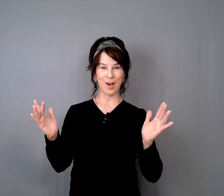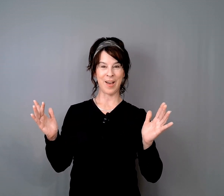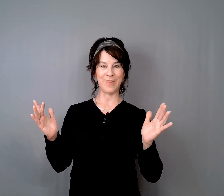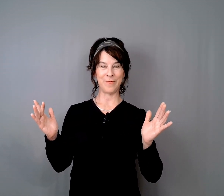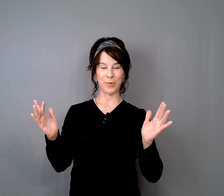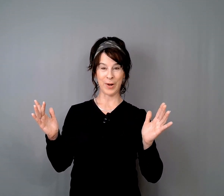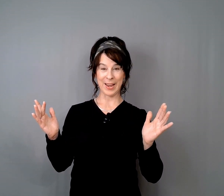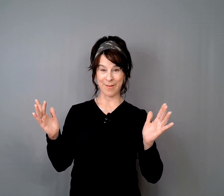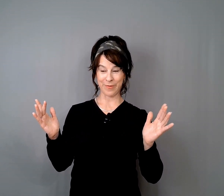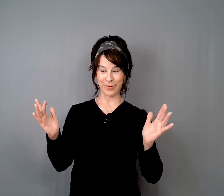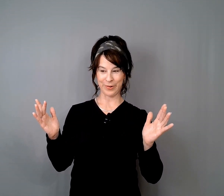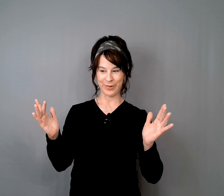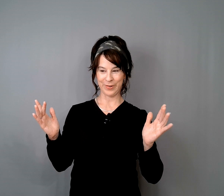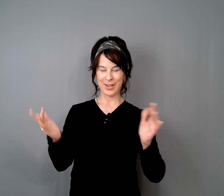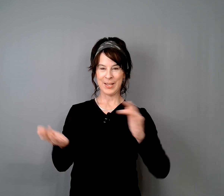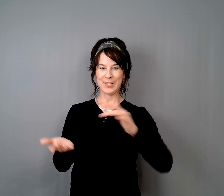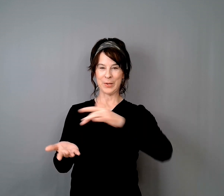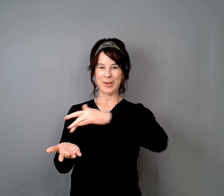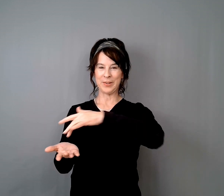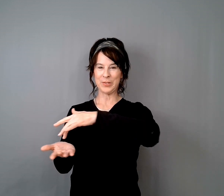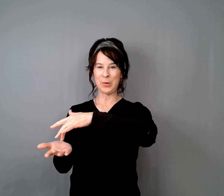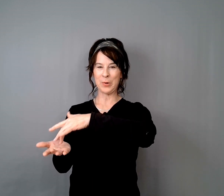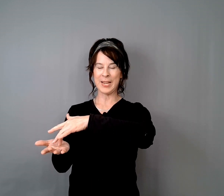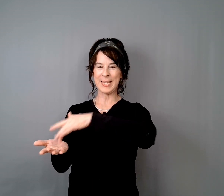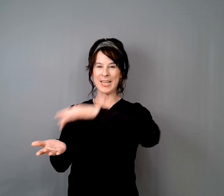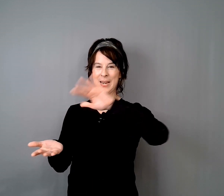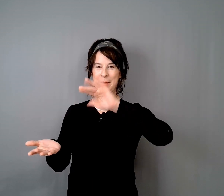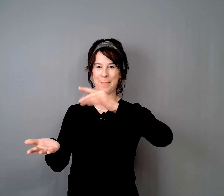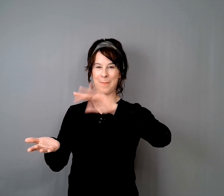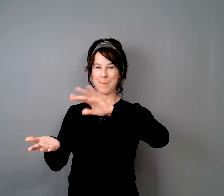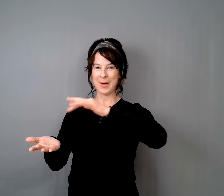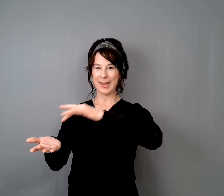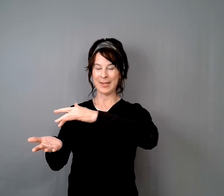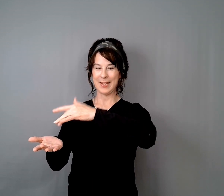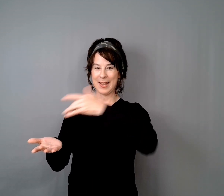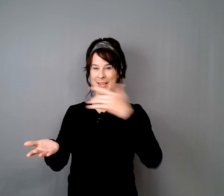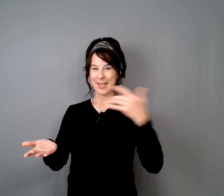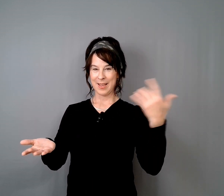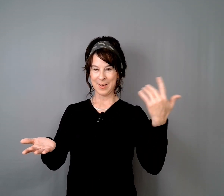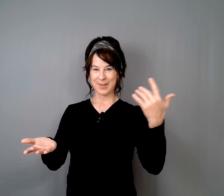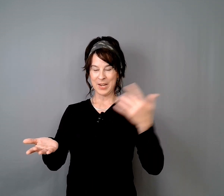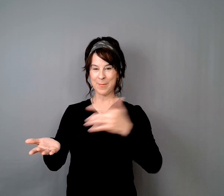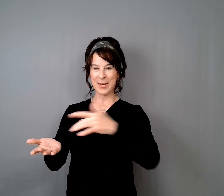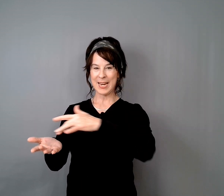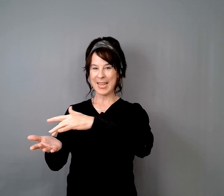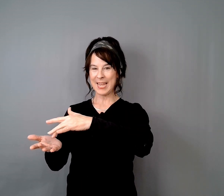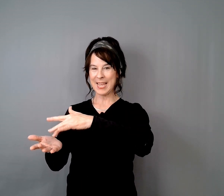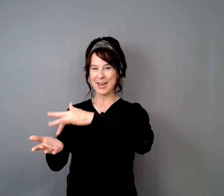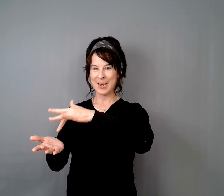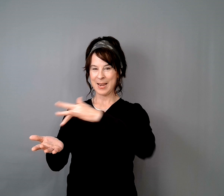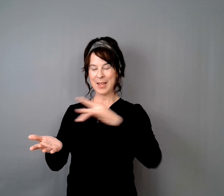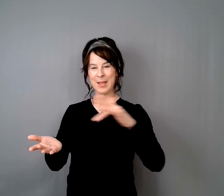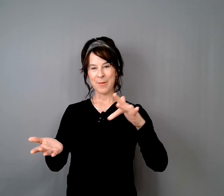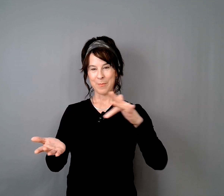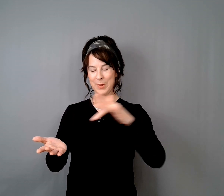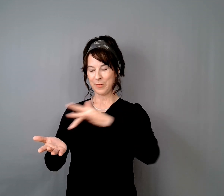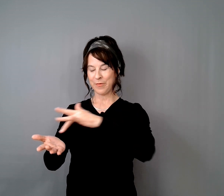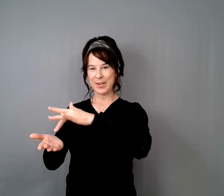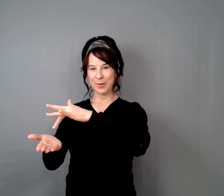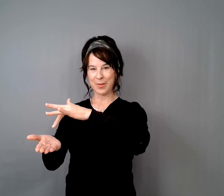God forever. So here's glory again. My dominant hand, middle finger in the